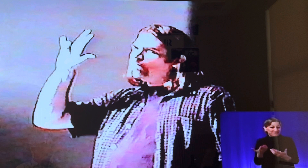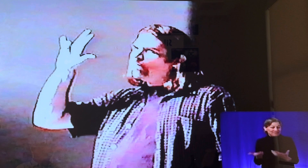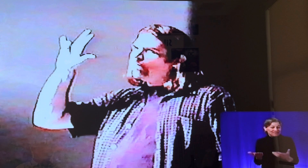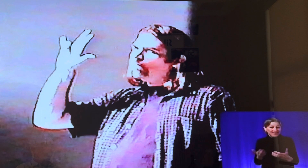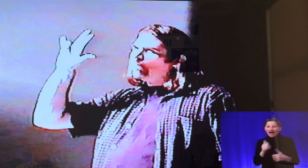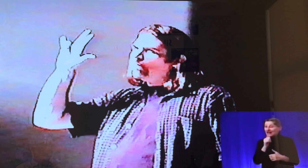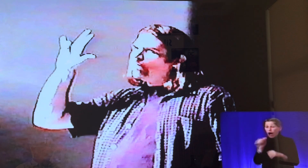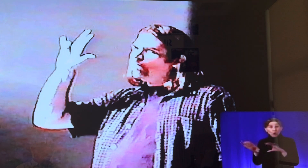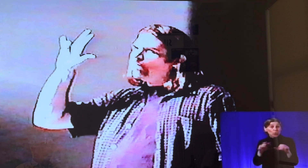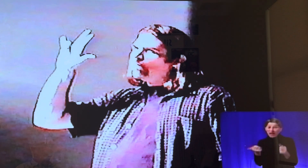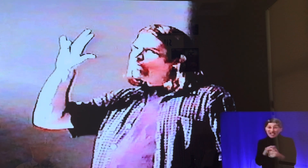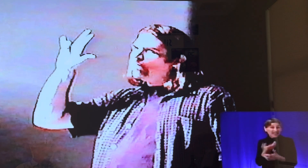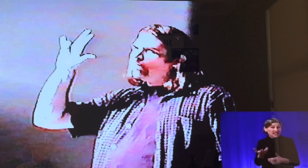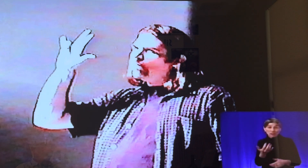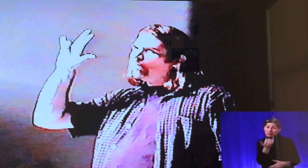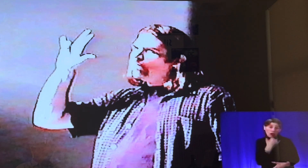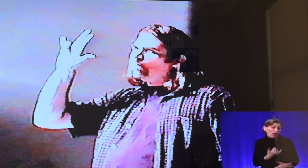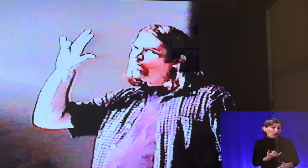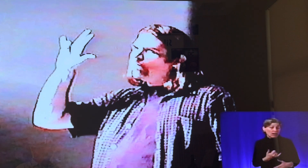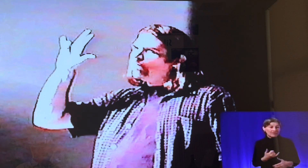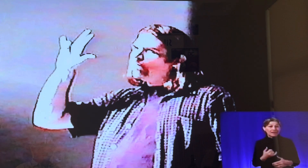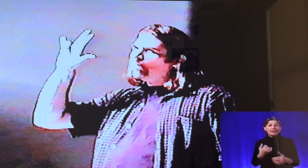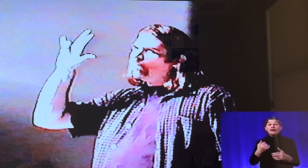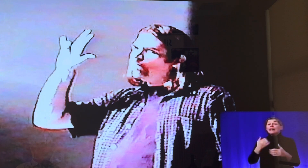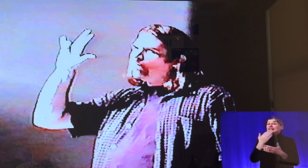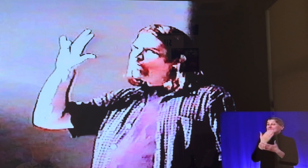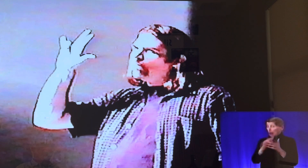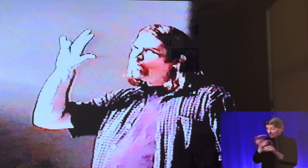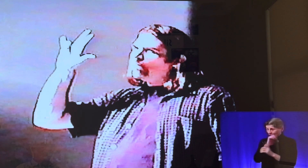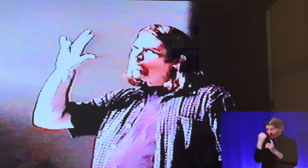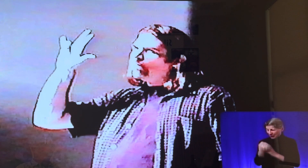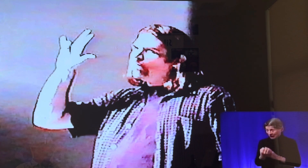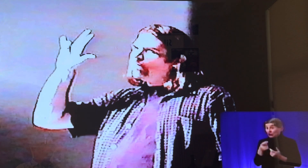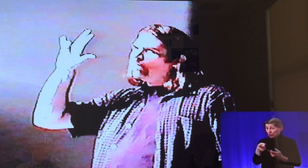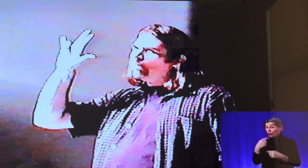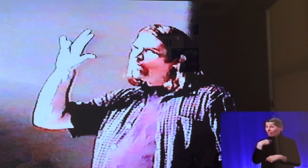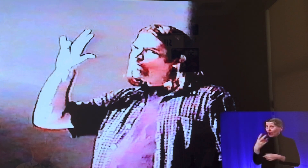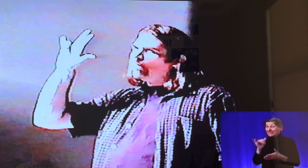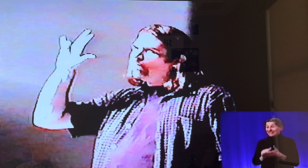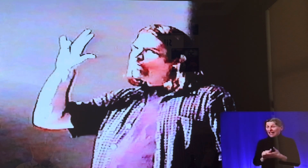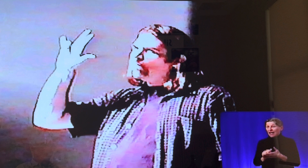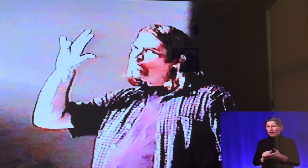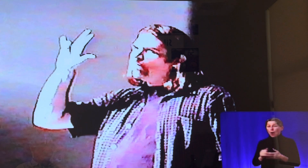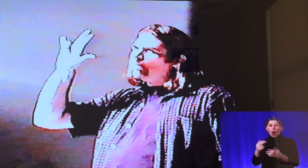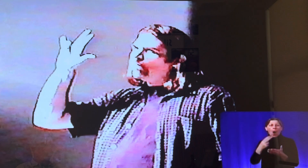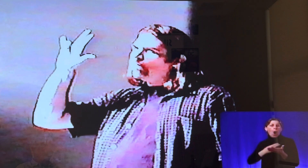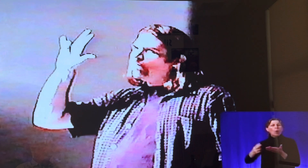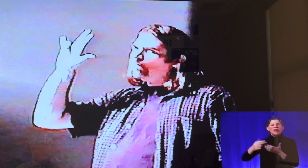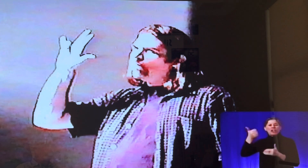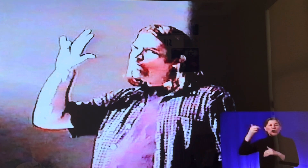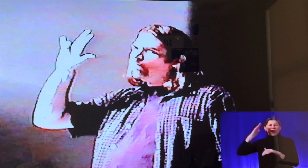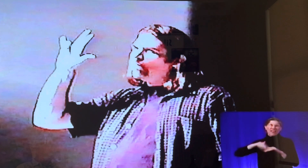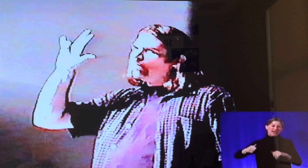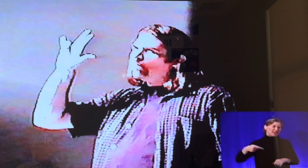doing anything wrong. There are some situations in which you would voice it as holier than thou. I think